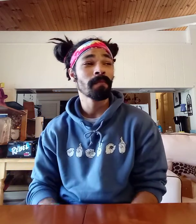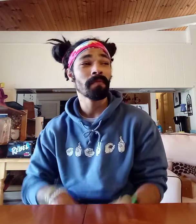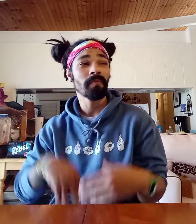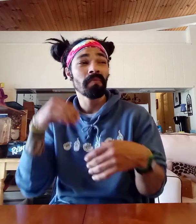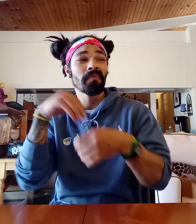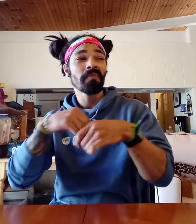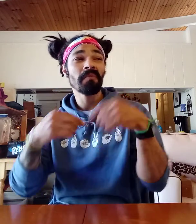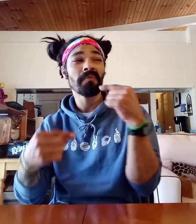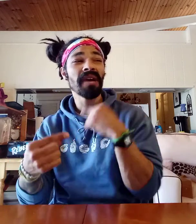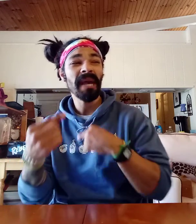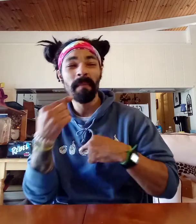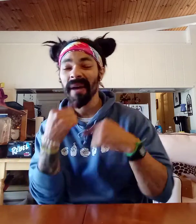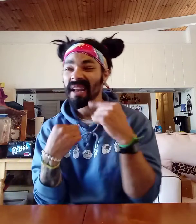And bitterness